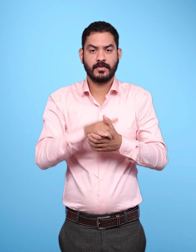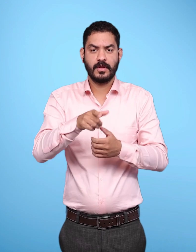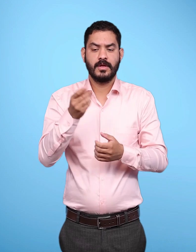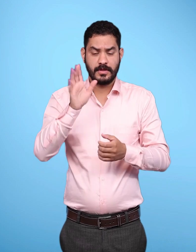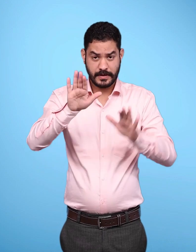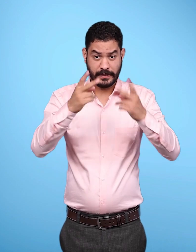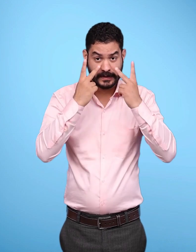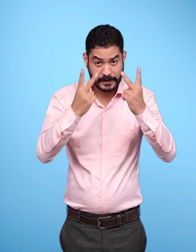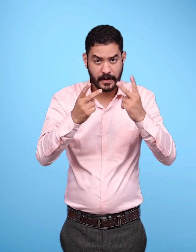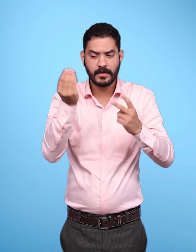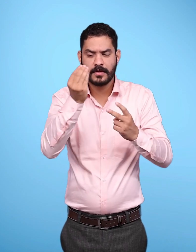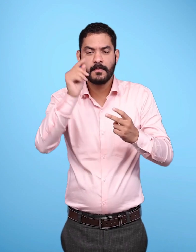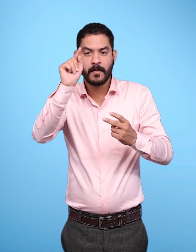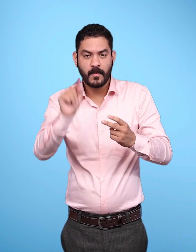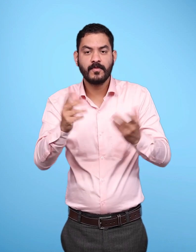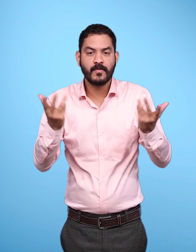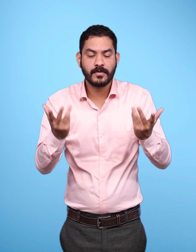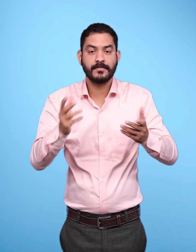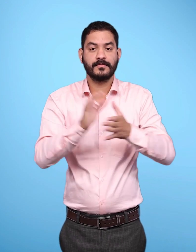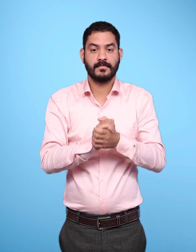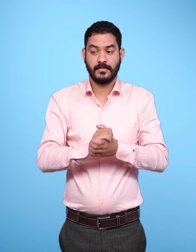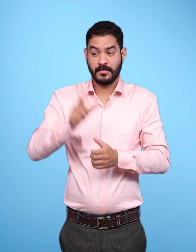Let us look at some of these.